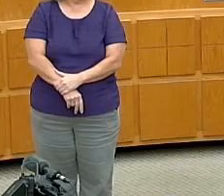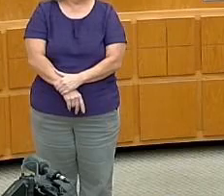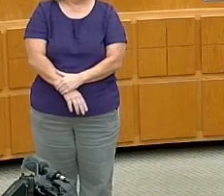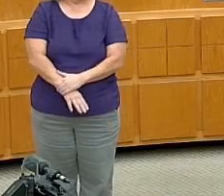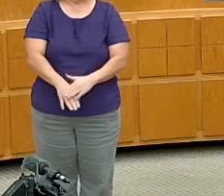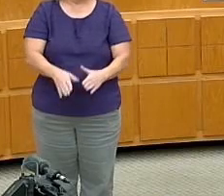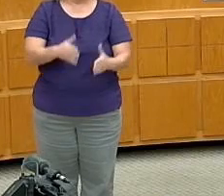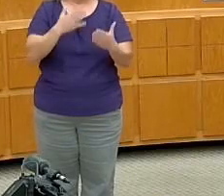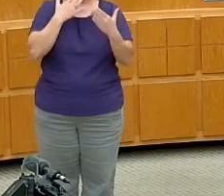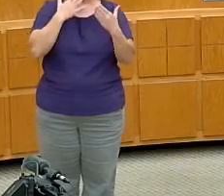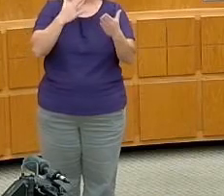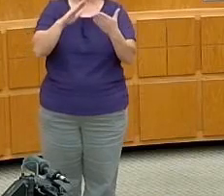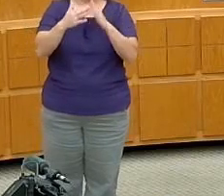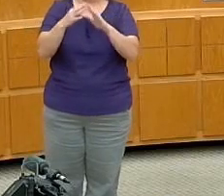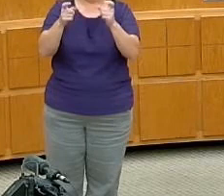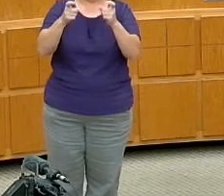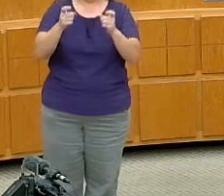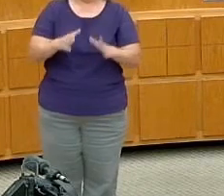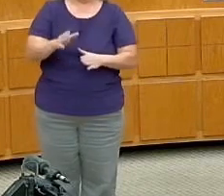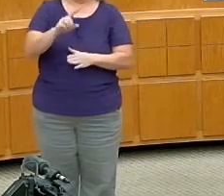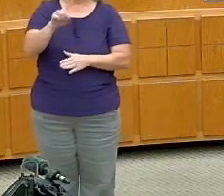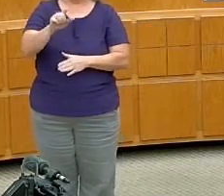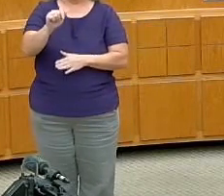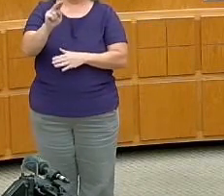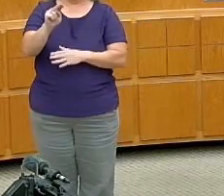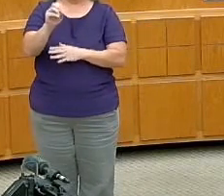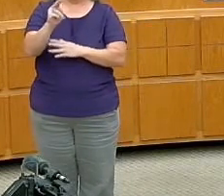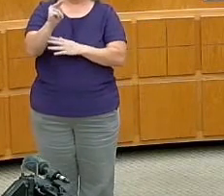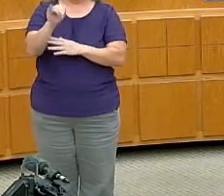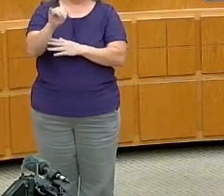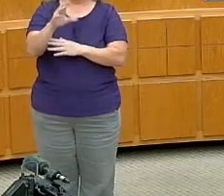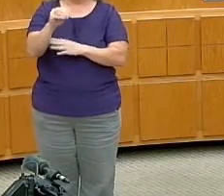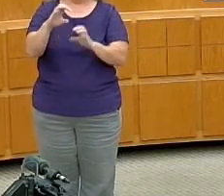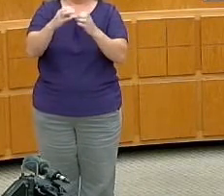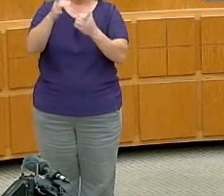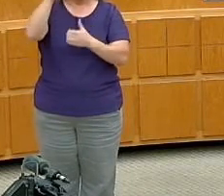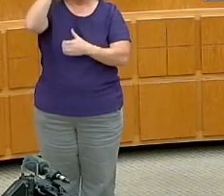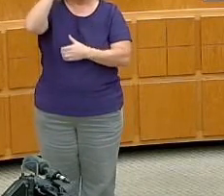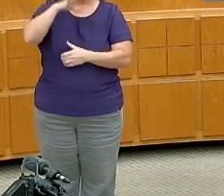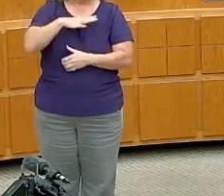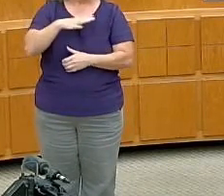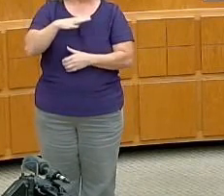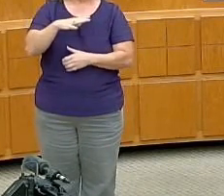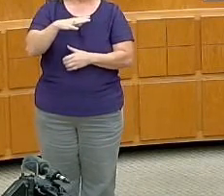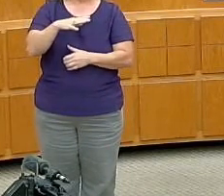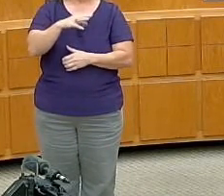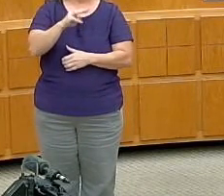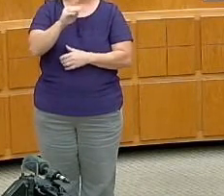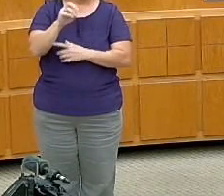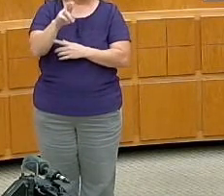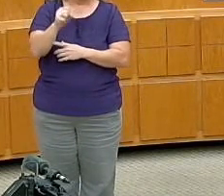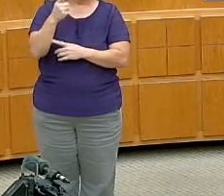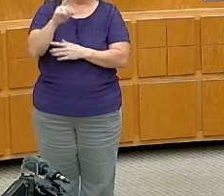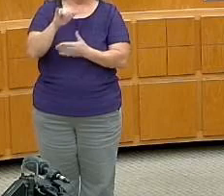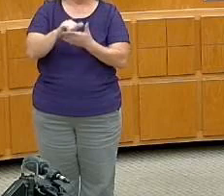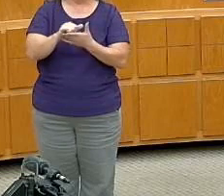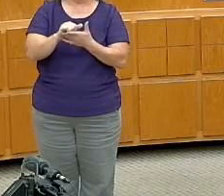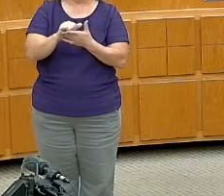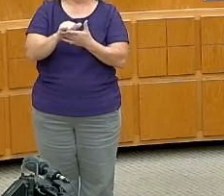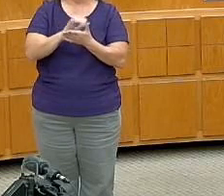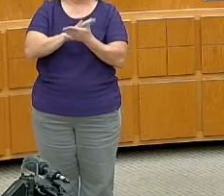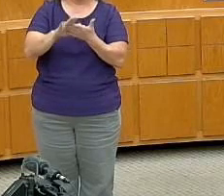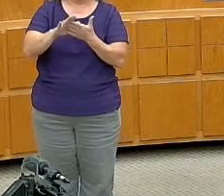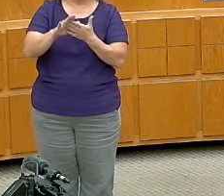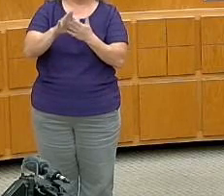Thank you, City Manager Zanoni and council members, Mayor, for that kind gesture. The next drive-through is scheduled